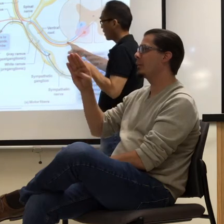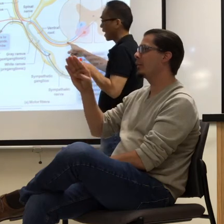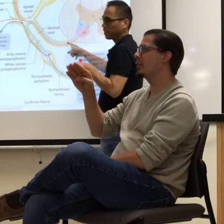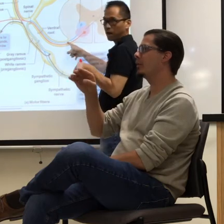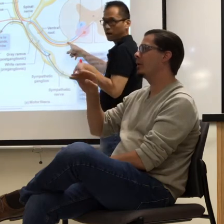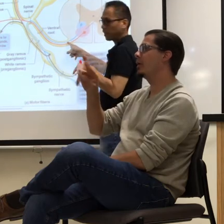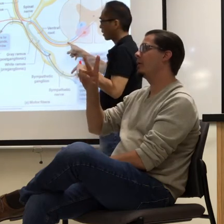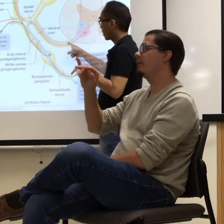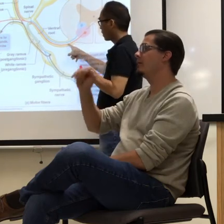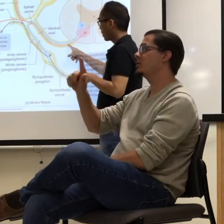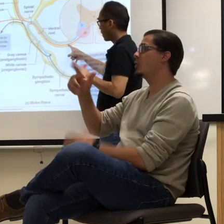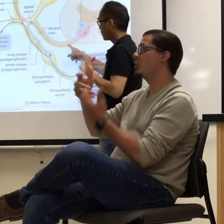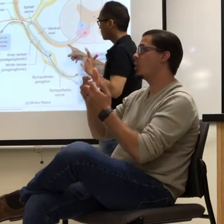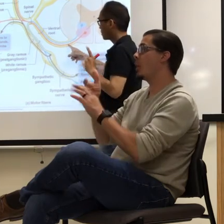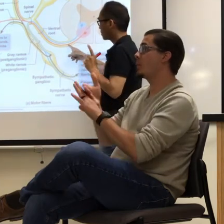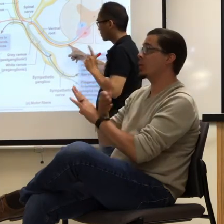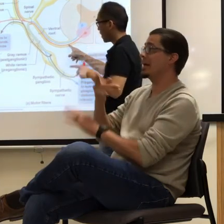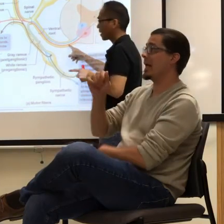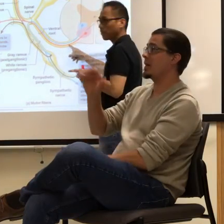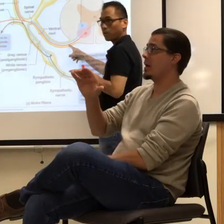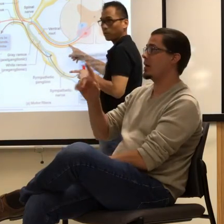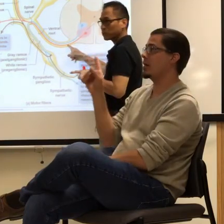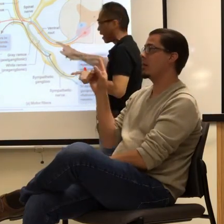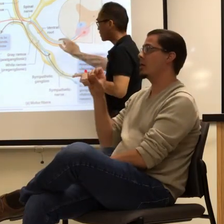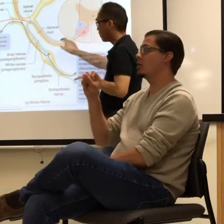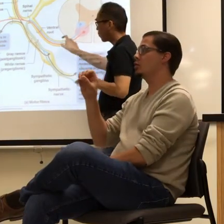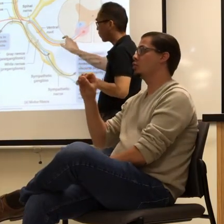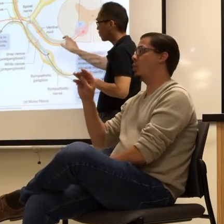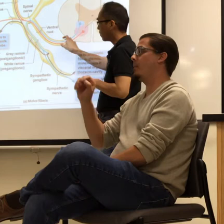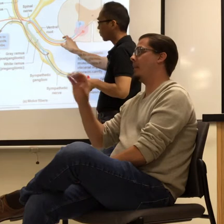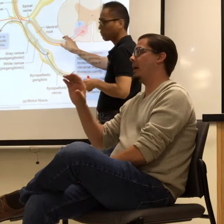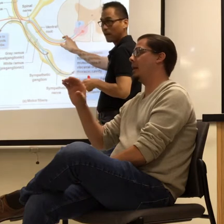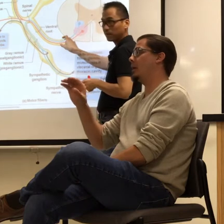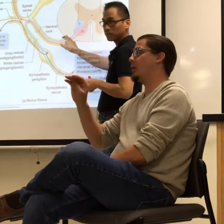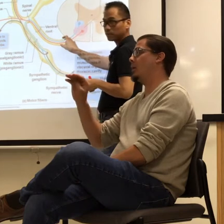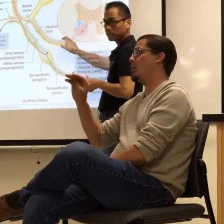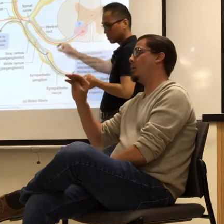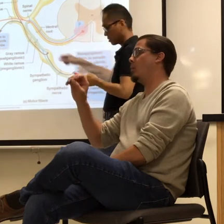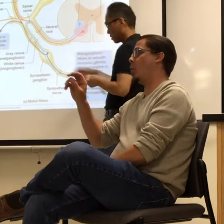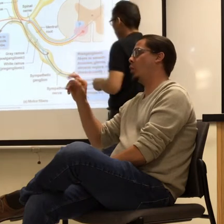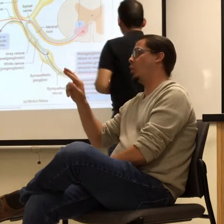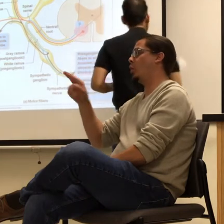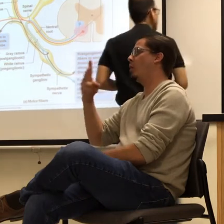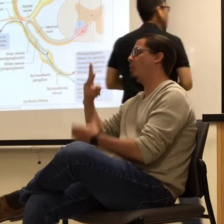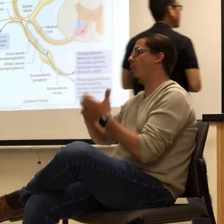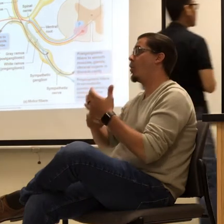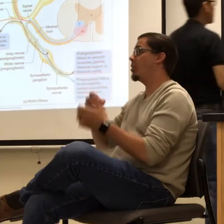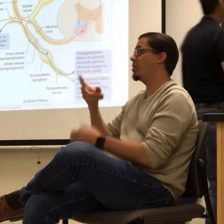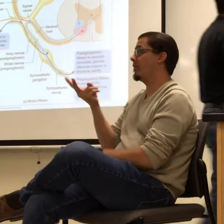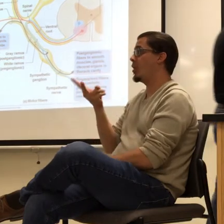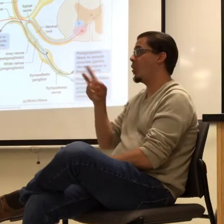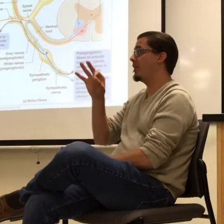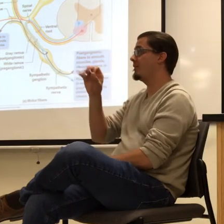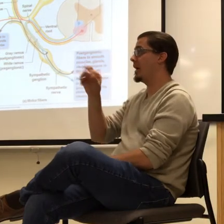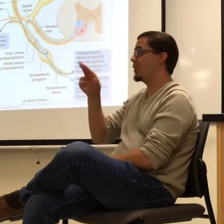motor preganglionic, and this is somatic motor. So it has both of those motor fibers.